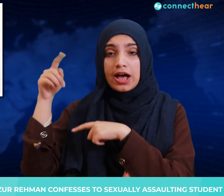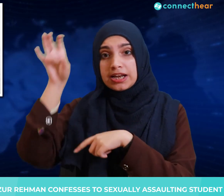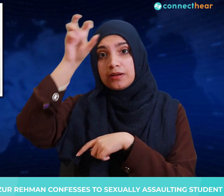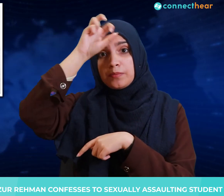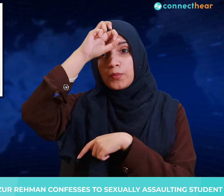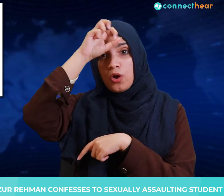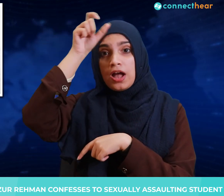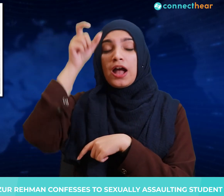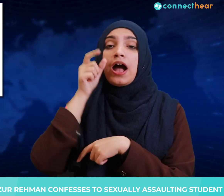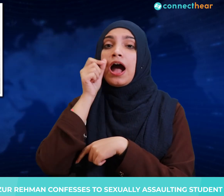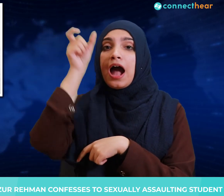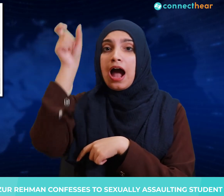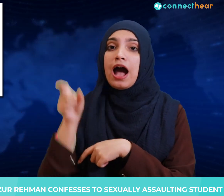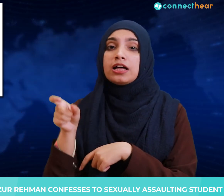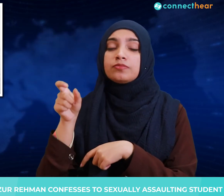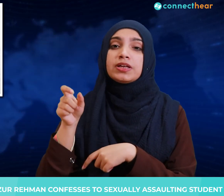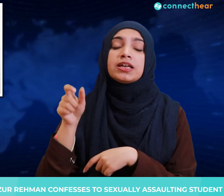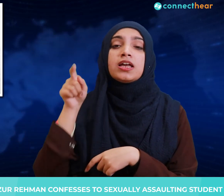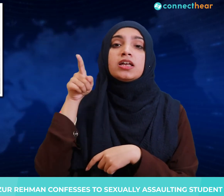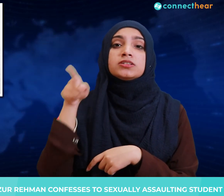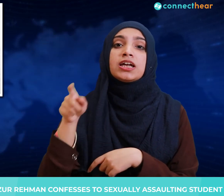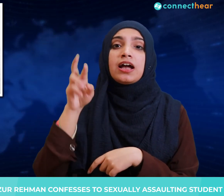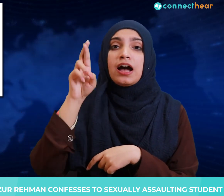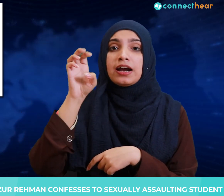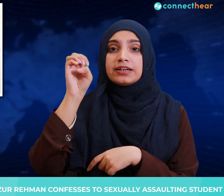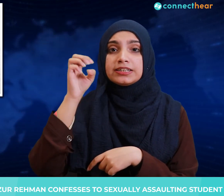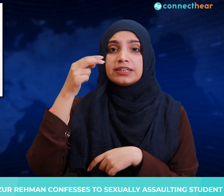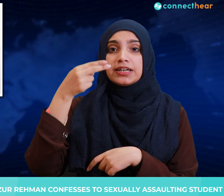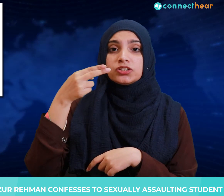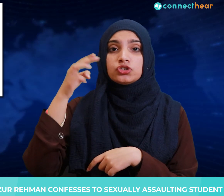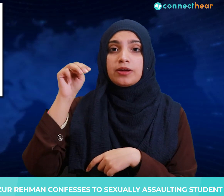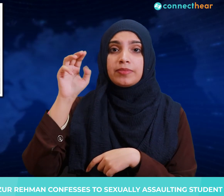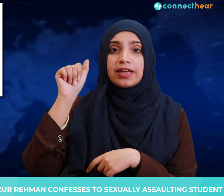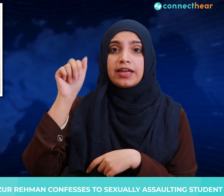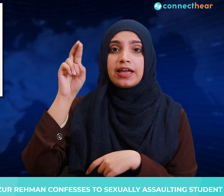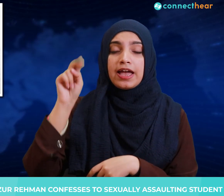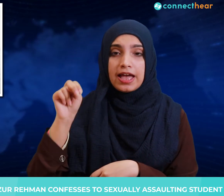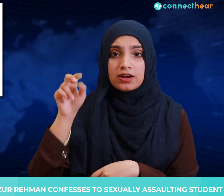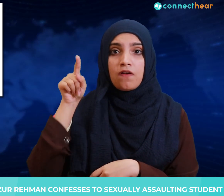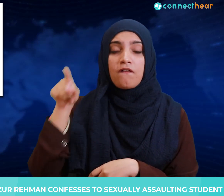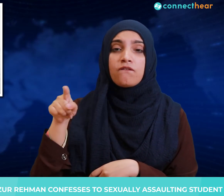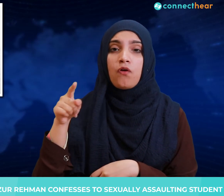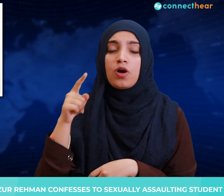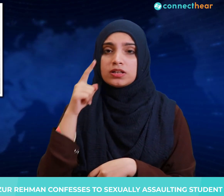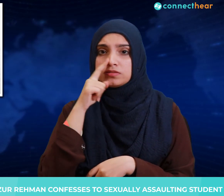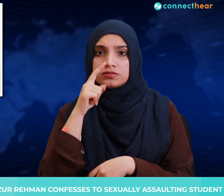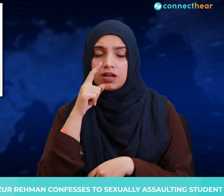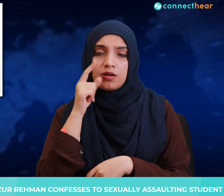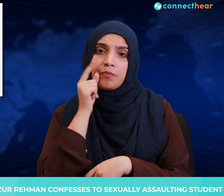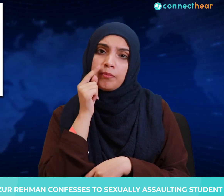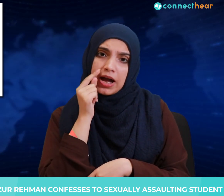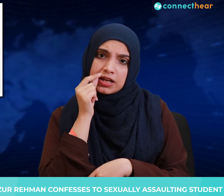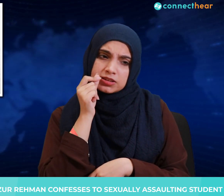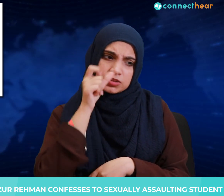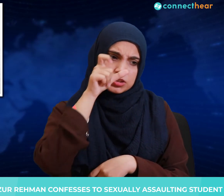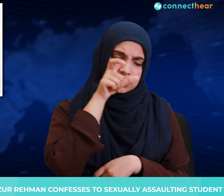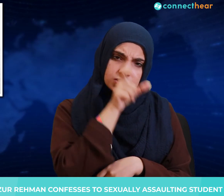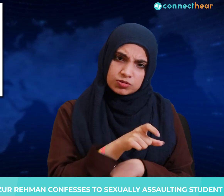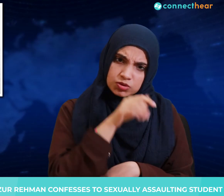Mufti Azizur Rehman confessed to sexually assaulting a student during interrogation, police said